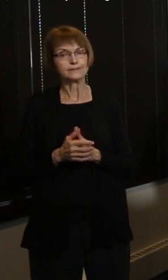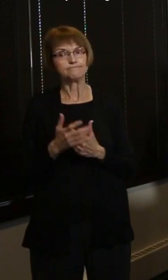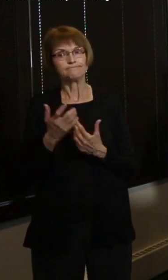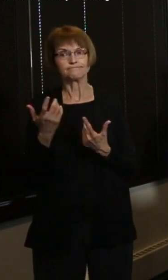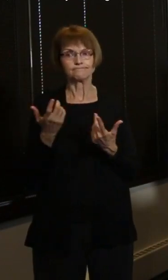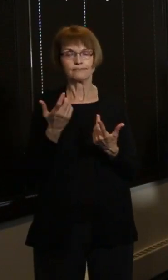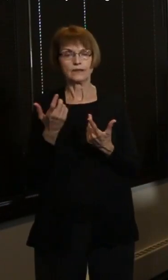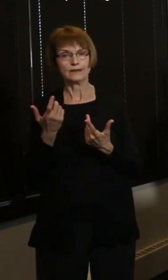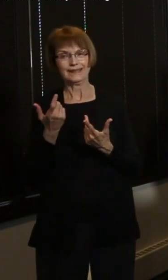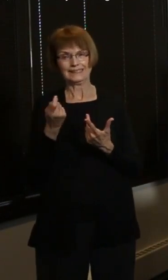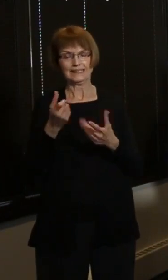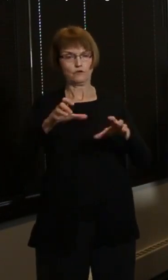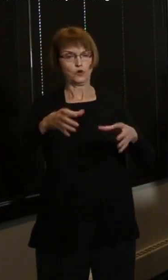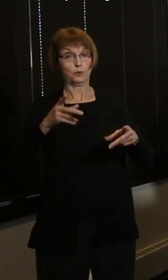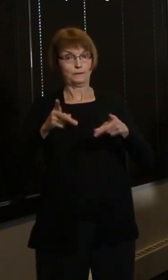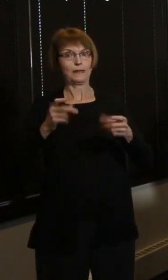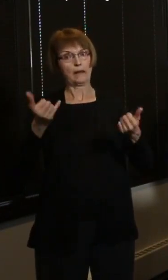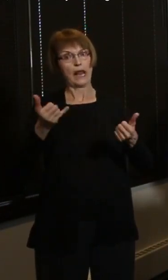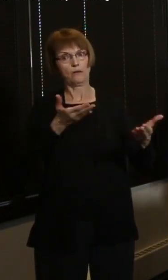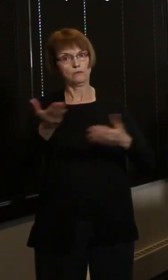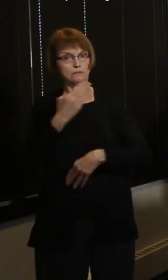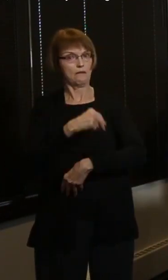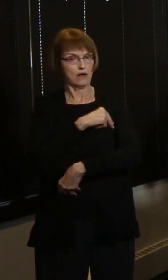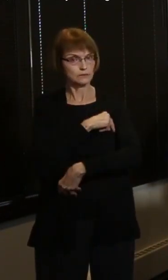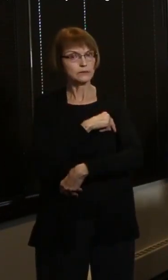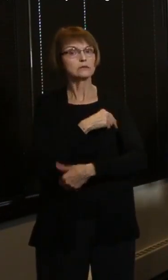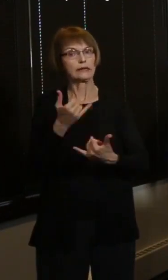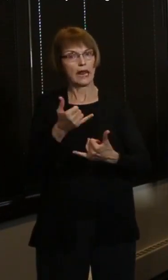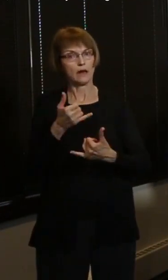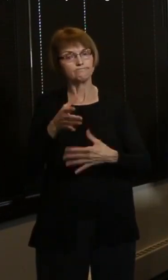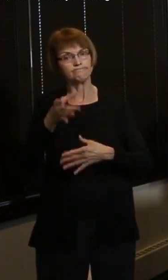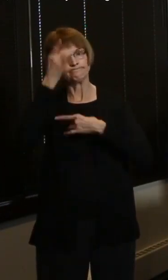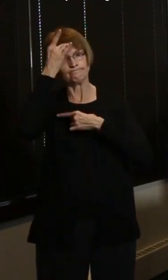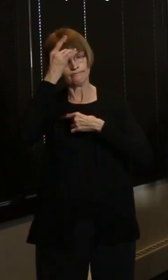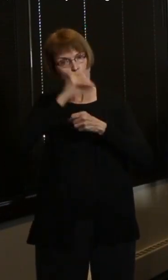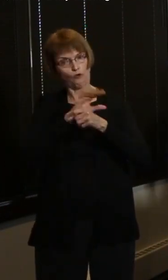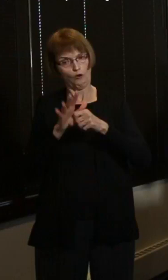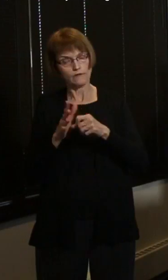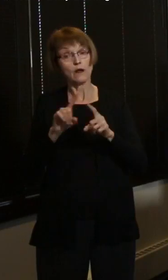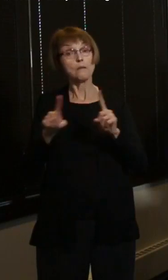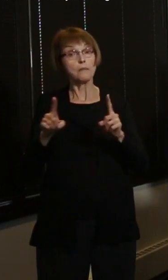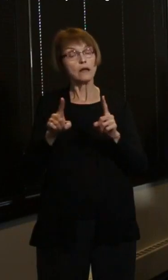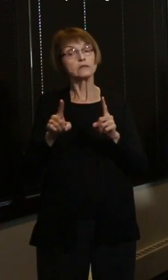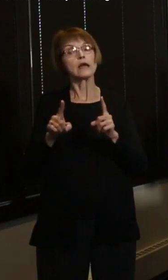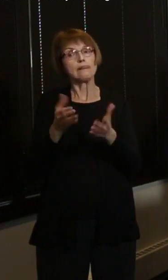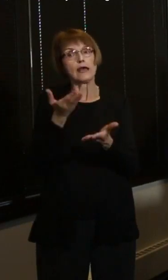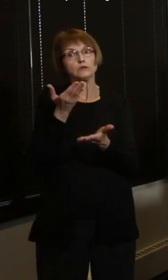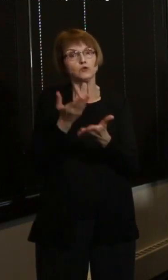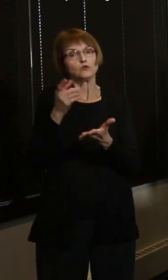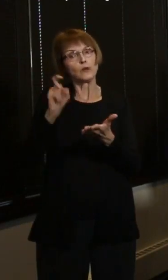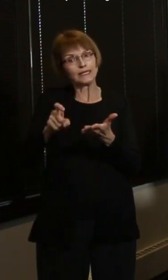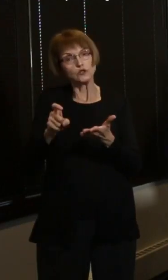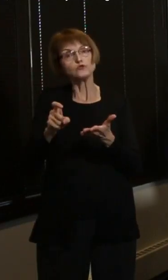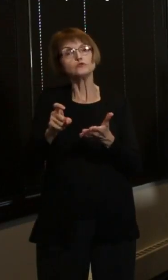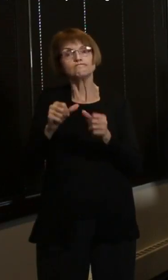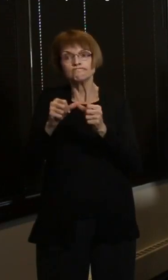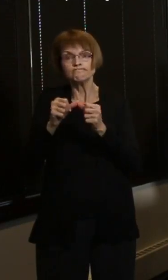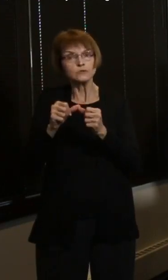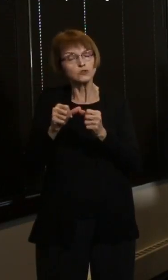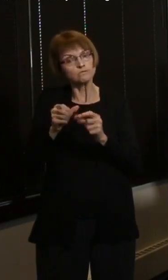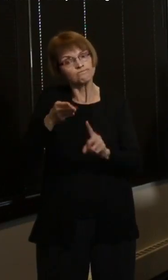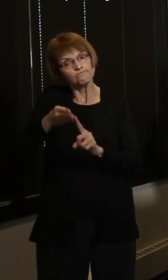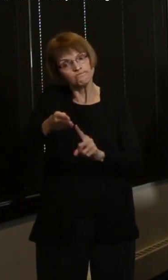of a different cohort, but again, this reinforces that we need to get transmission down, which